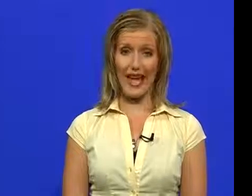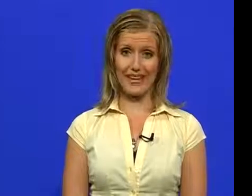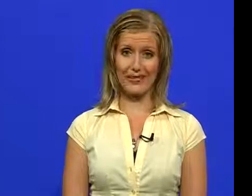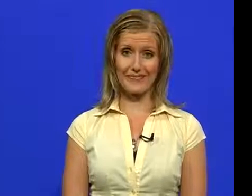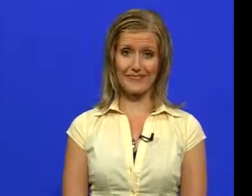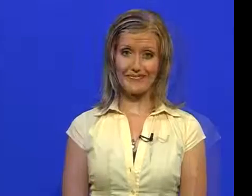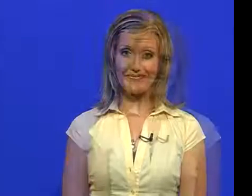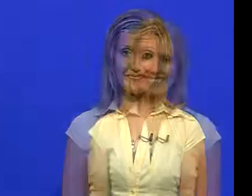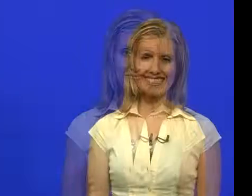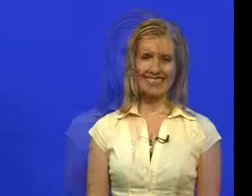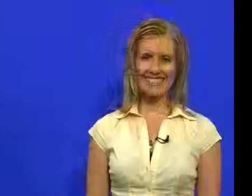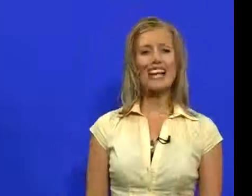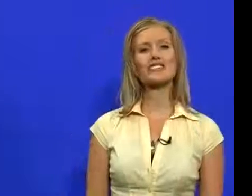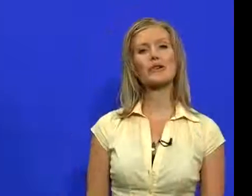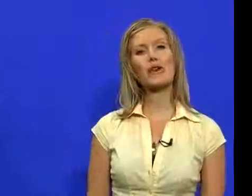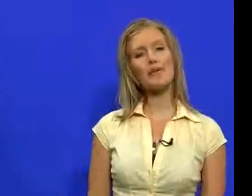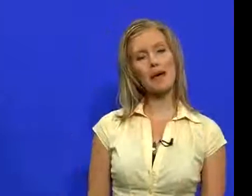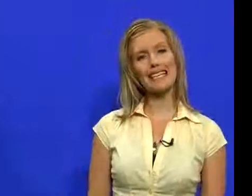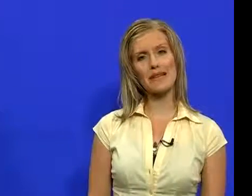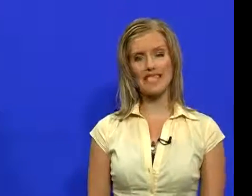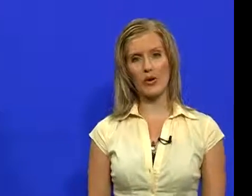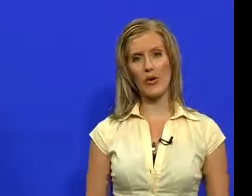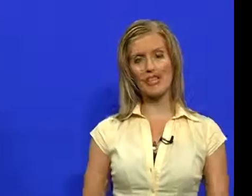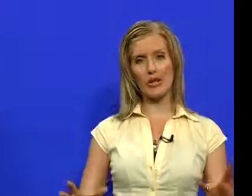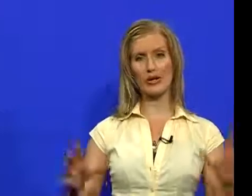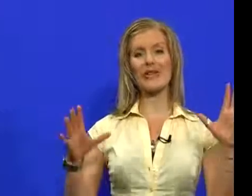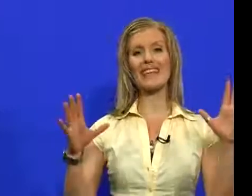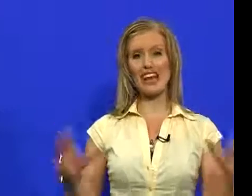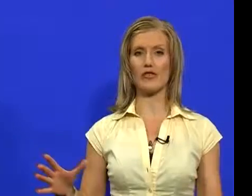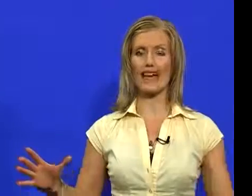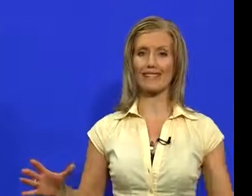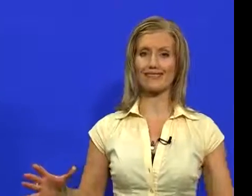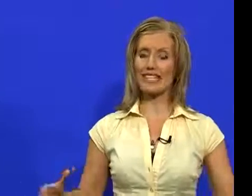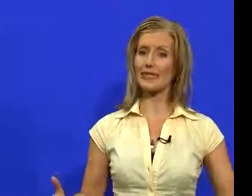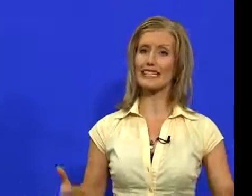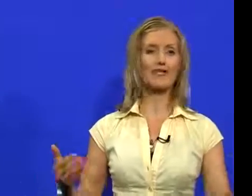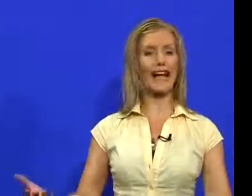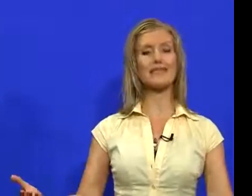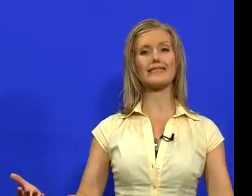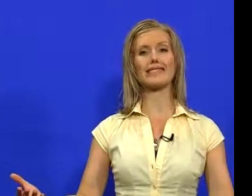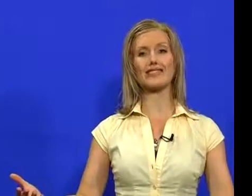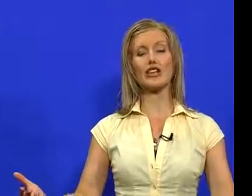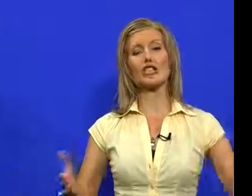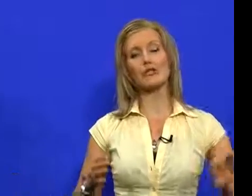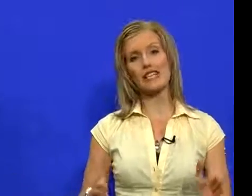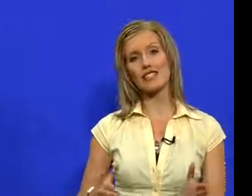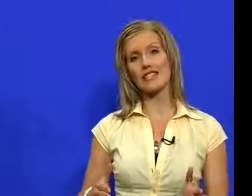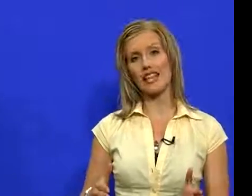10. So in our upcoming clips now, we're going to learn the alphabet, literally your ABCs. So in each of the segments,